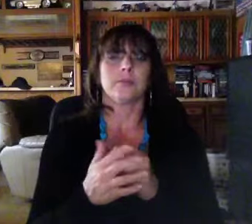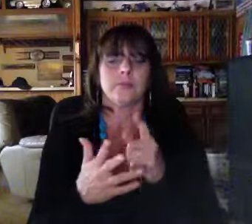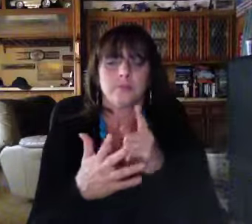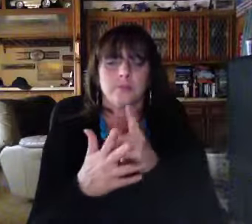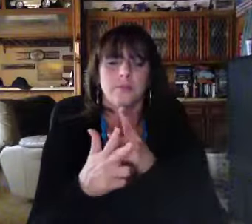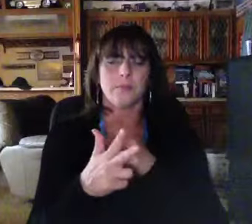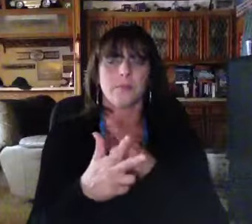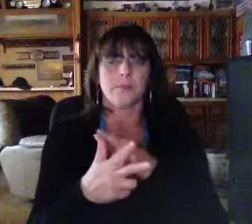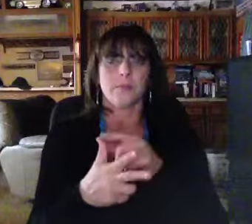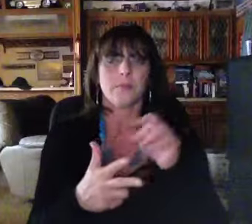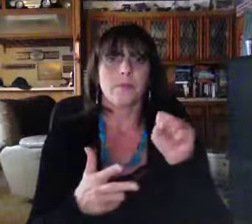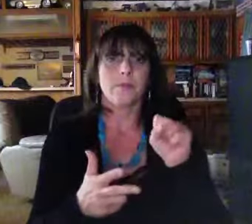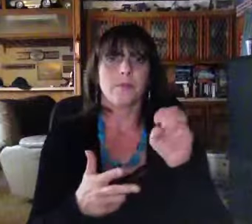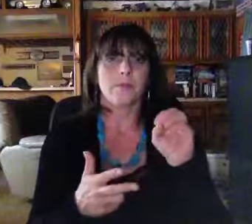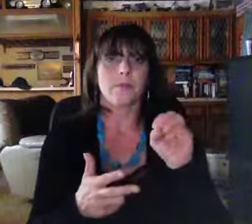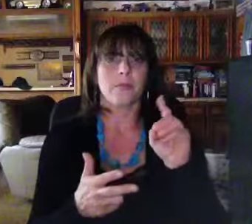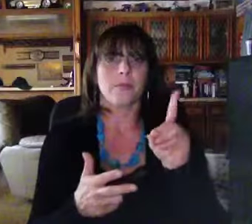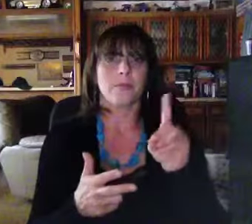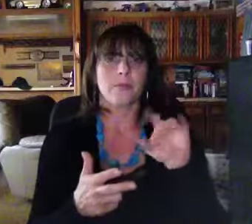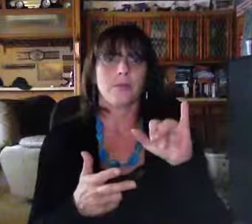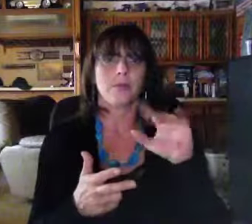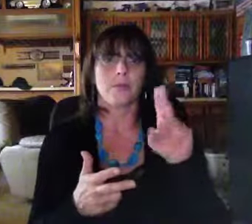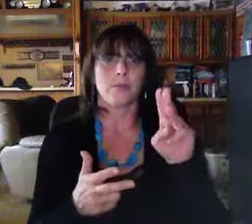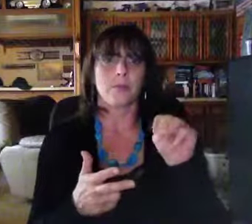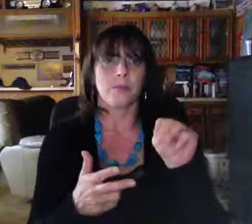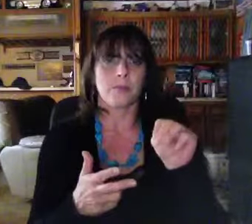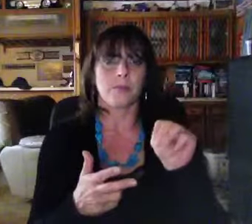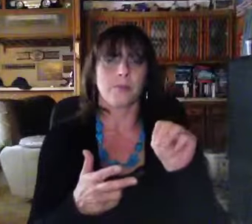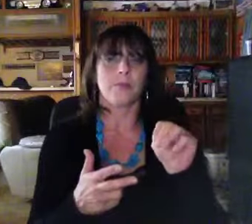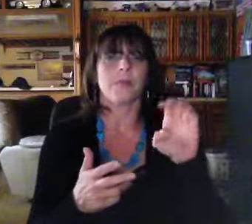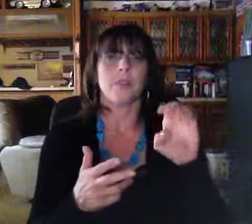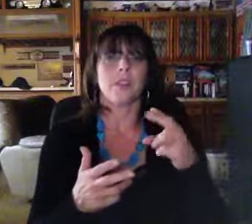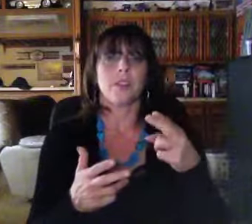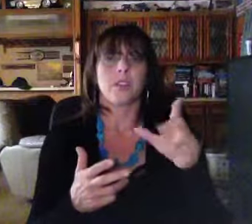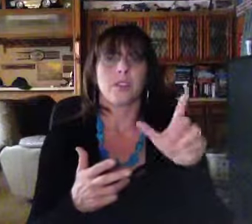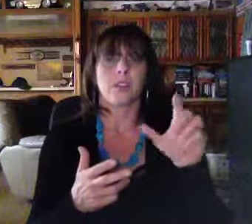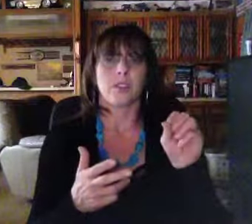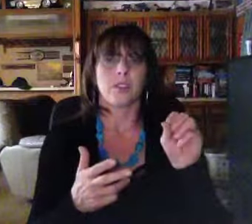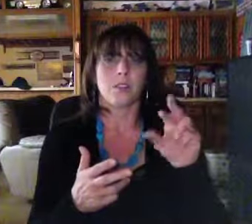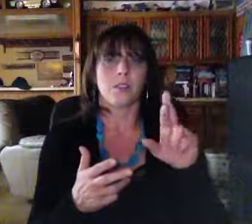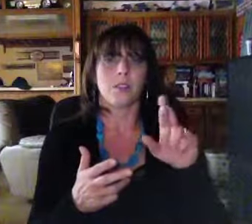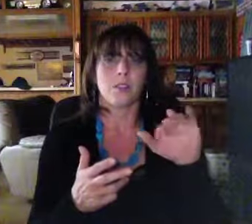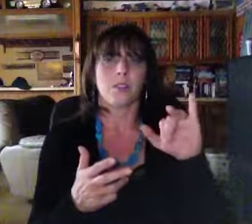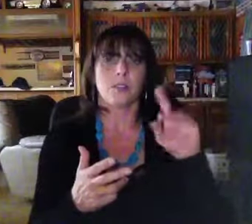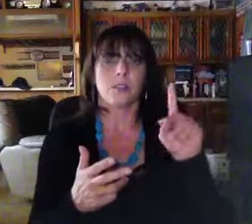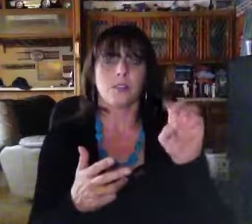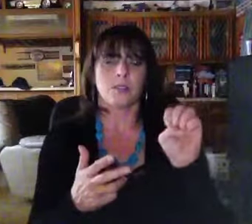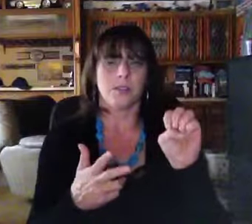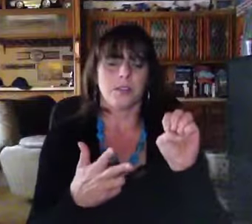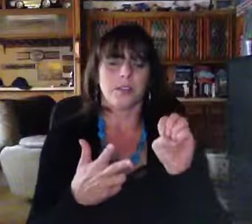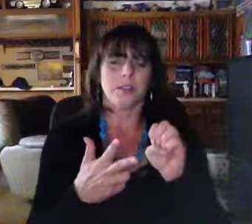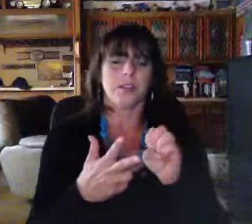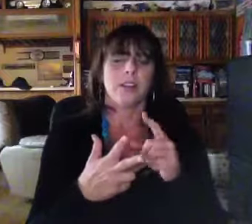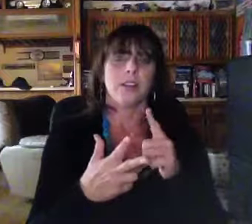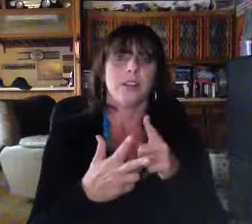itself, so here is chlorine gas. In sodium chloride, sodium is a +1, chlorine is a -1, so they add up to 0,